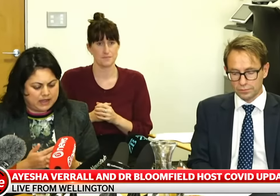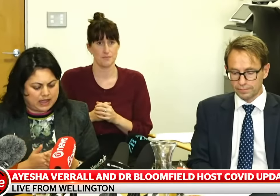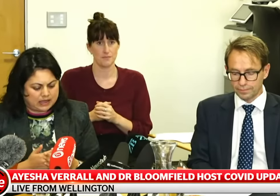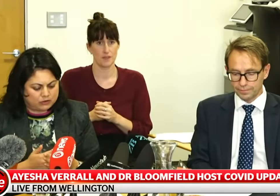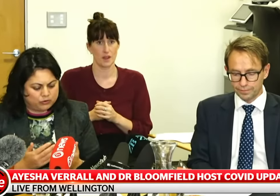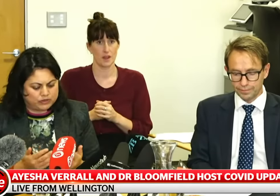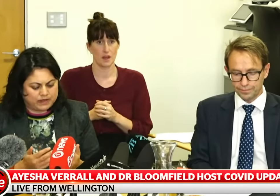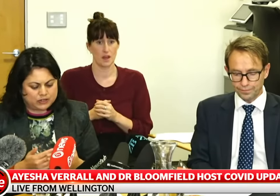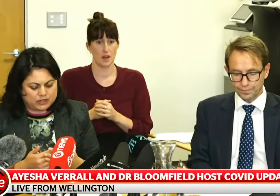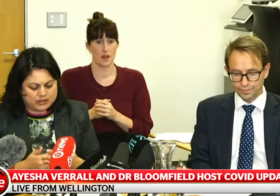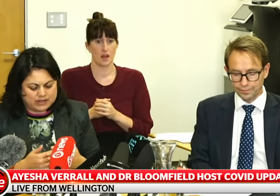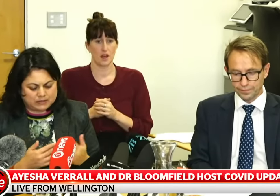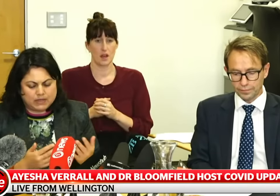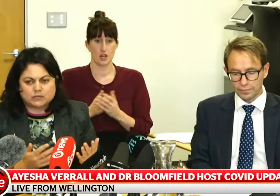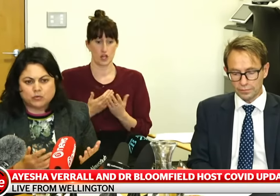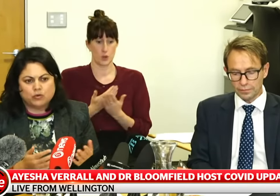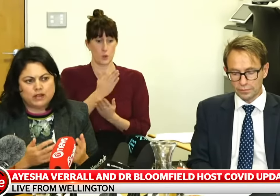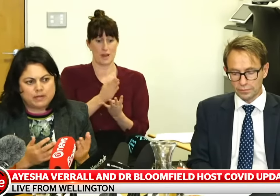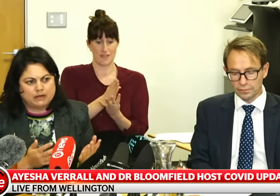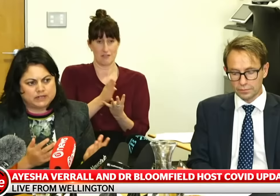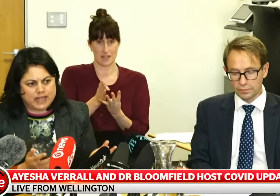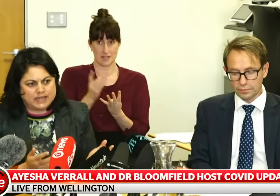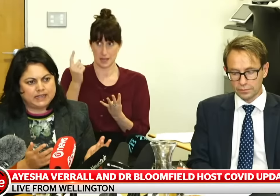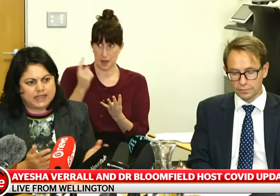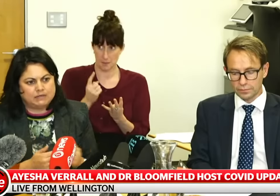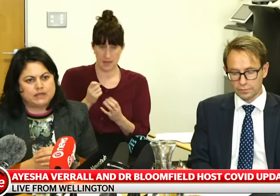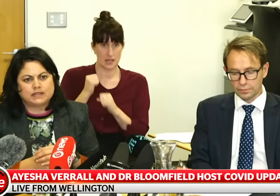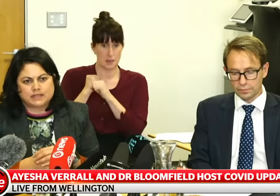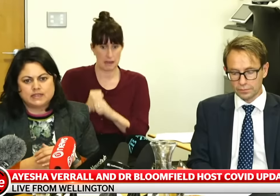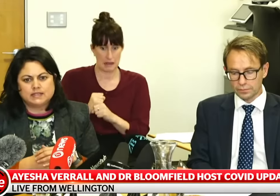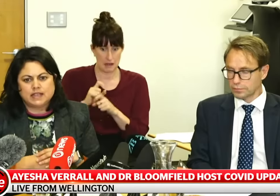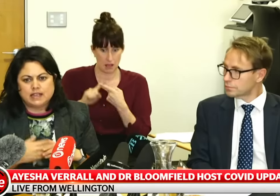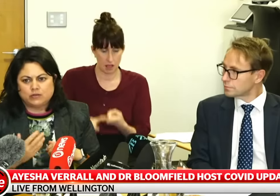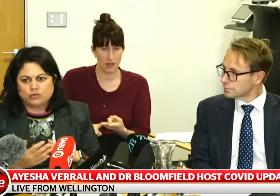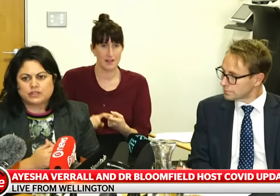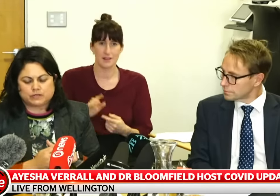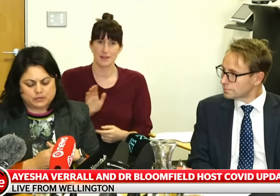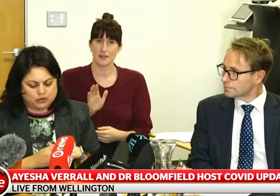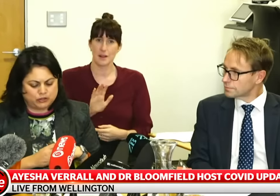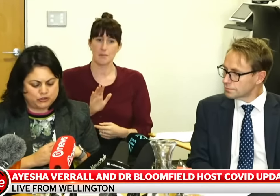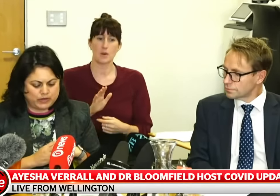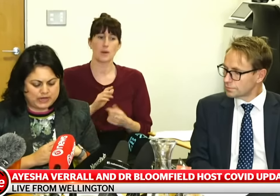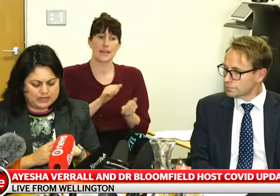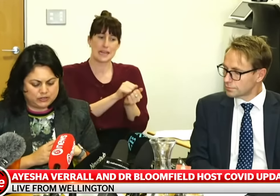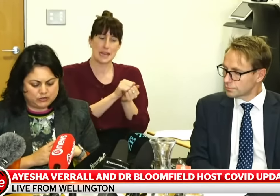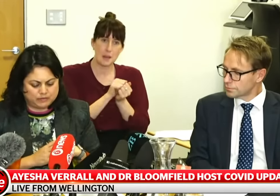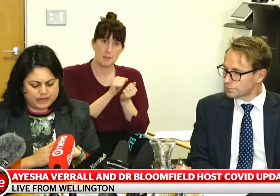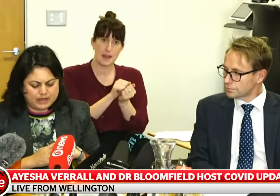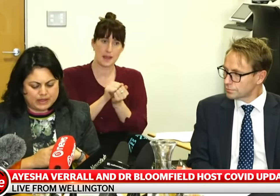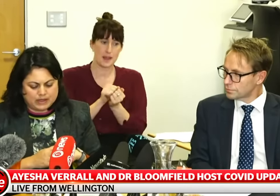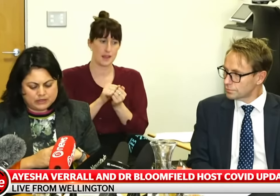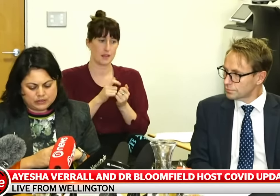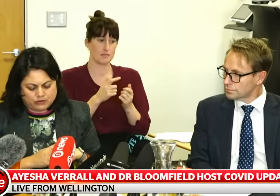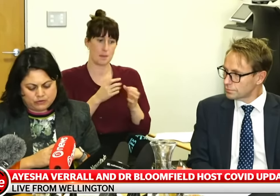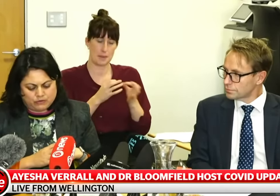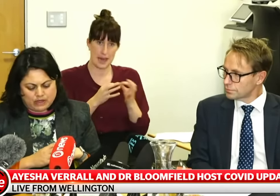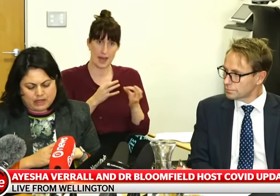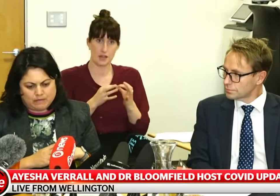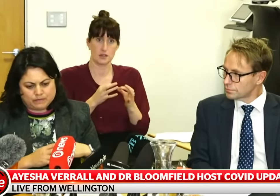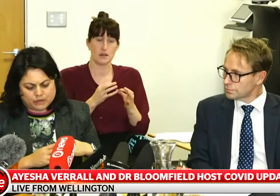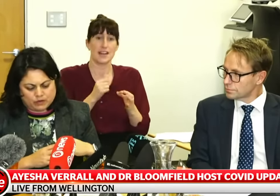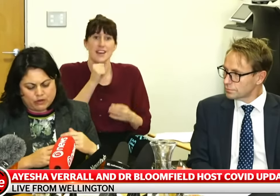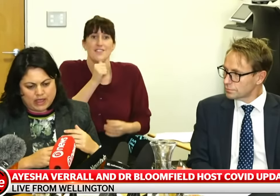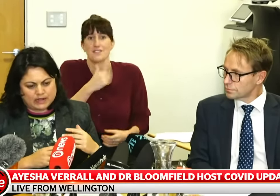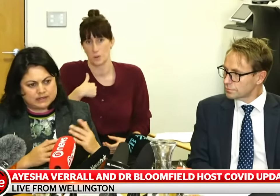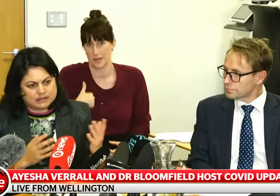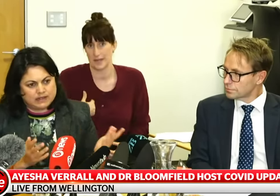particular course of action. It is much more about retaining capabilities in order to respond should we need to. So,